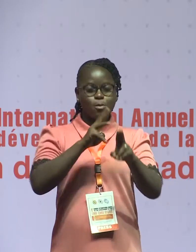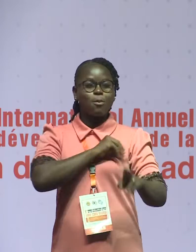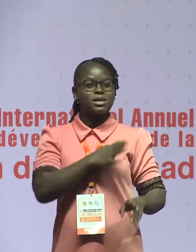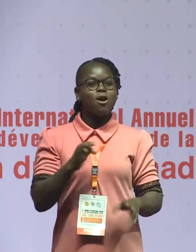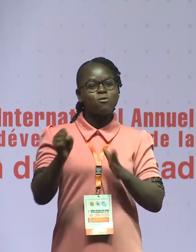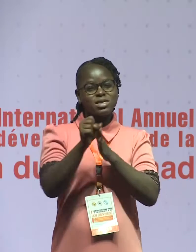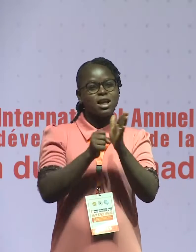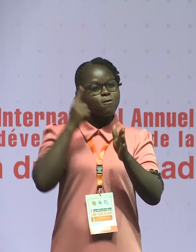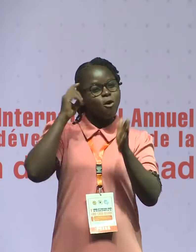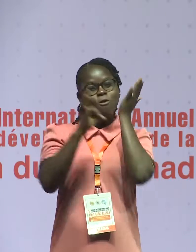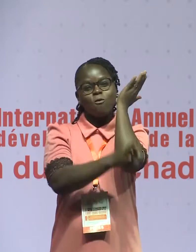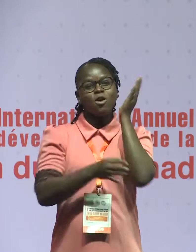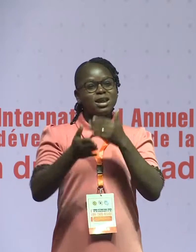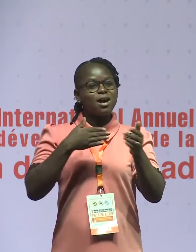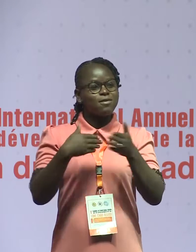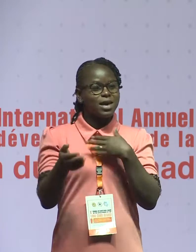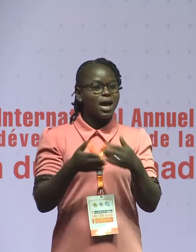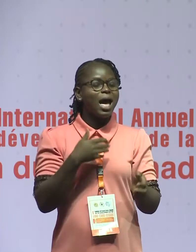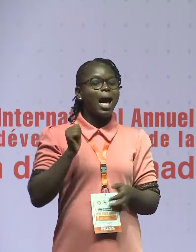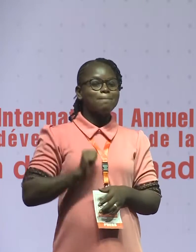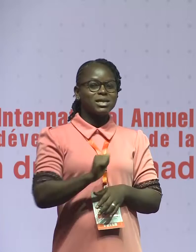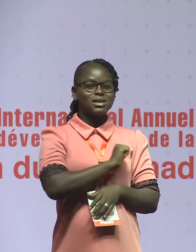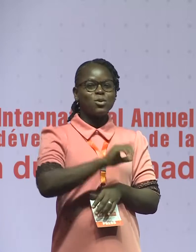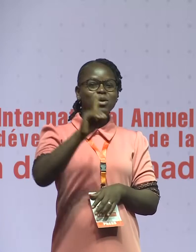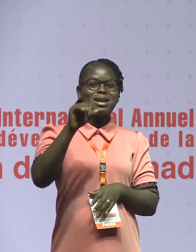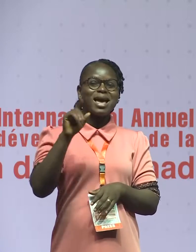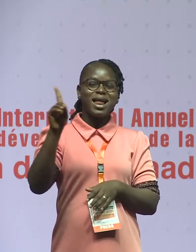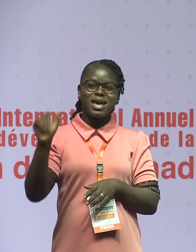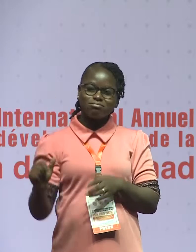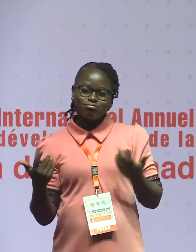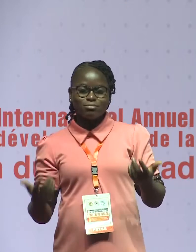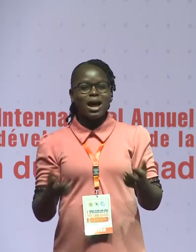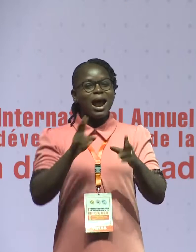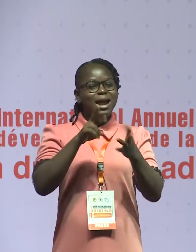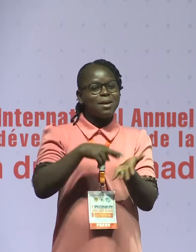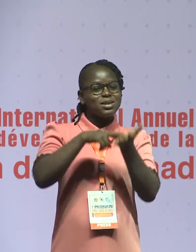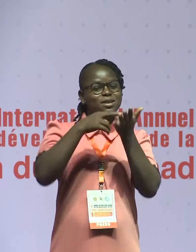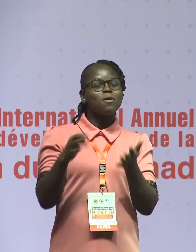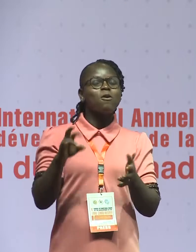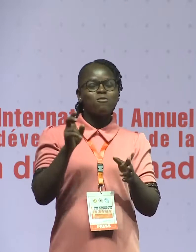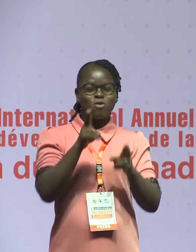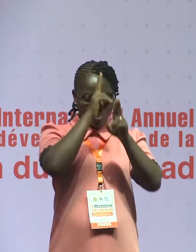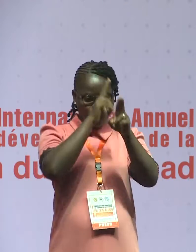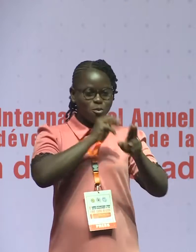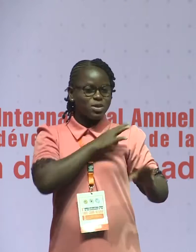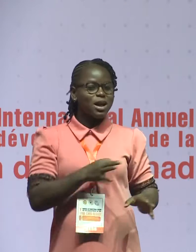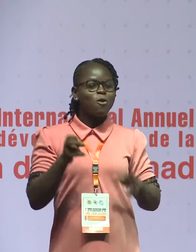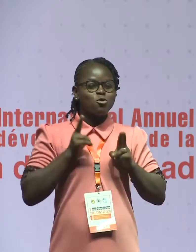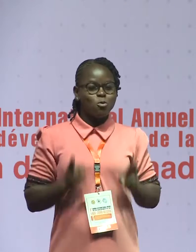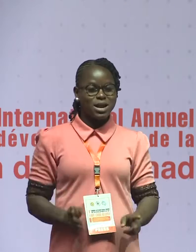Foreign Affairs, Ambassador Zubairu Dada, the representative of the Honorable Minister of Humanitarian